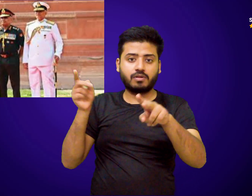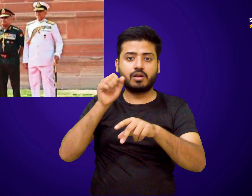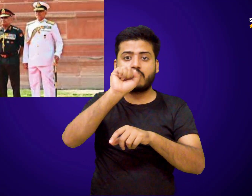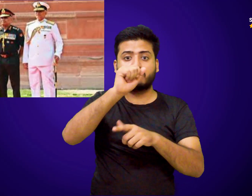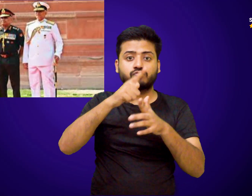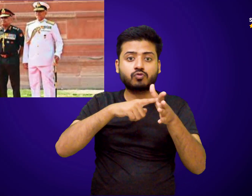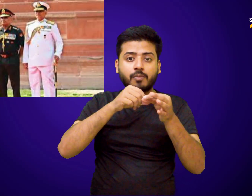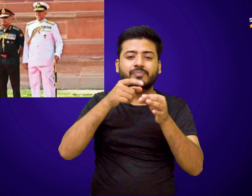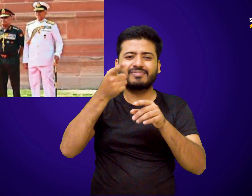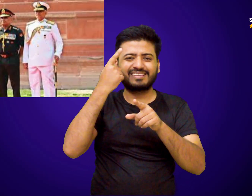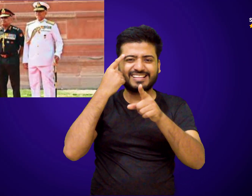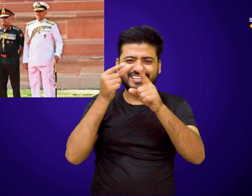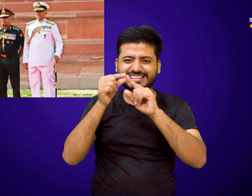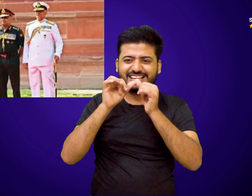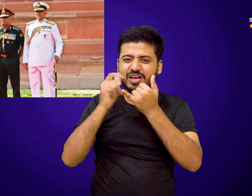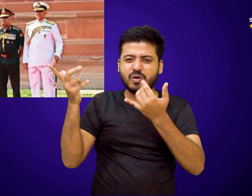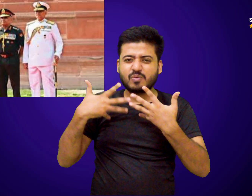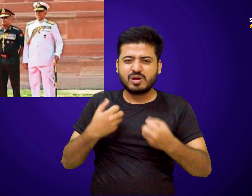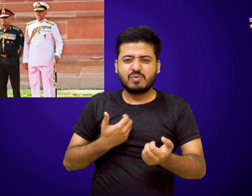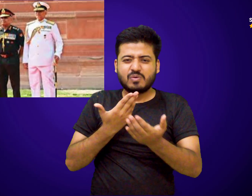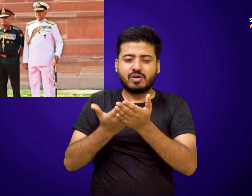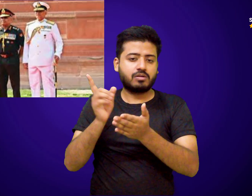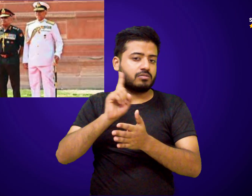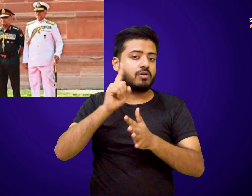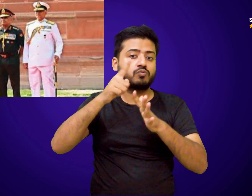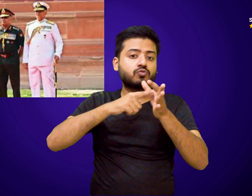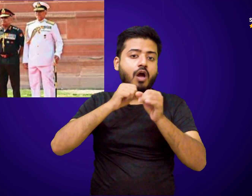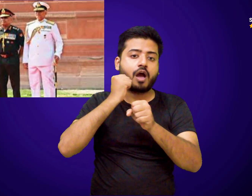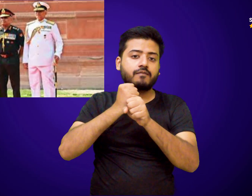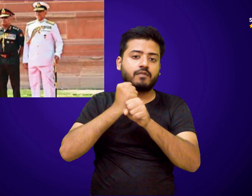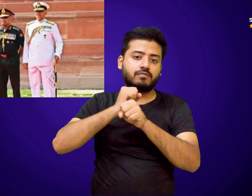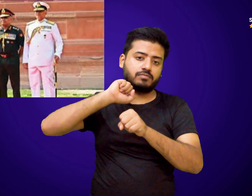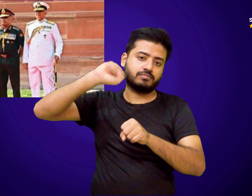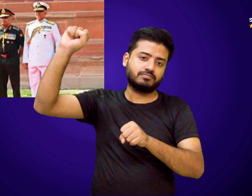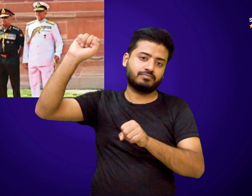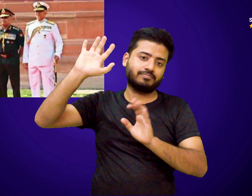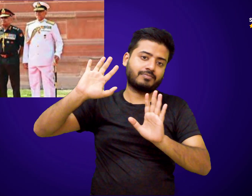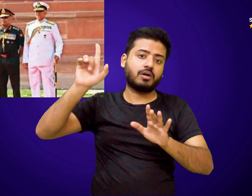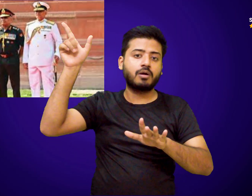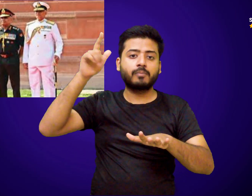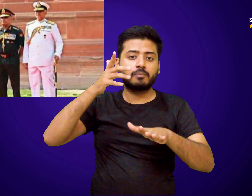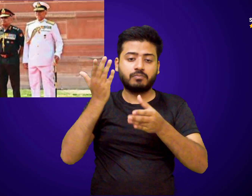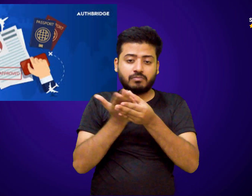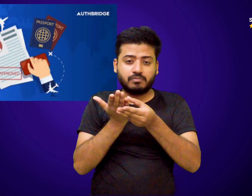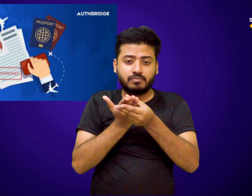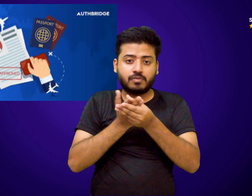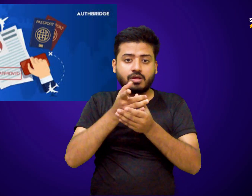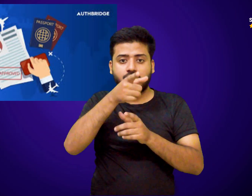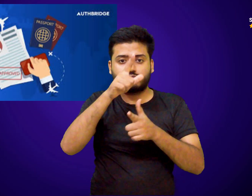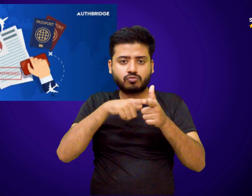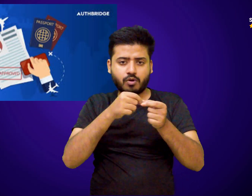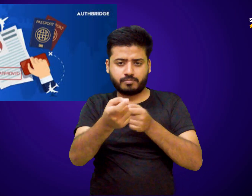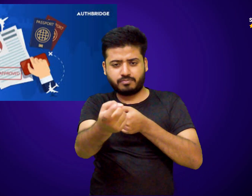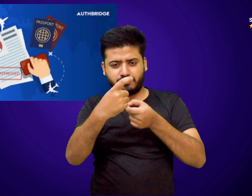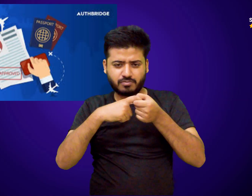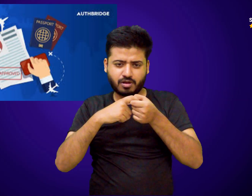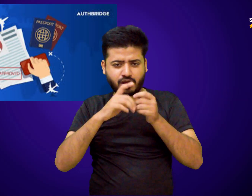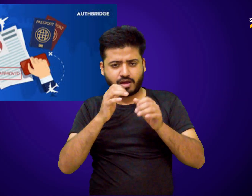name, date of birth, and photograph, which are crucial for identification and immigration purposes. Validity.